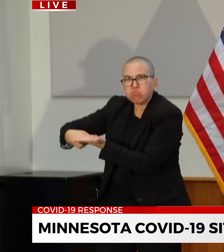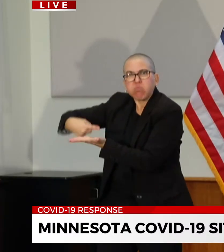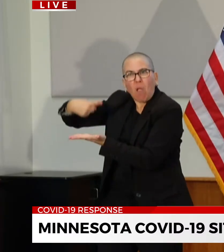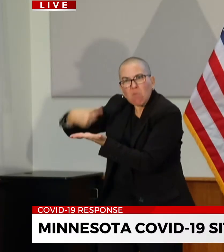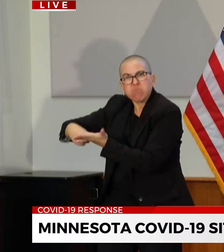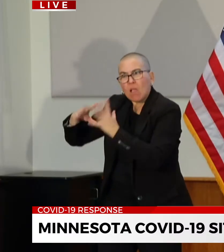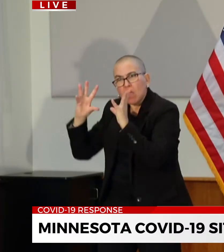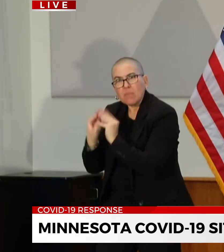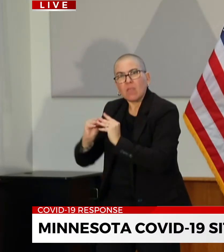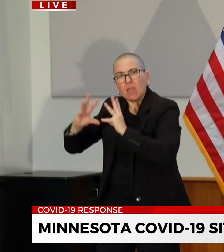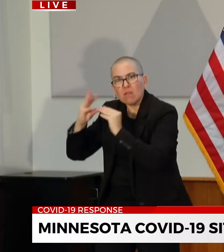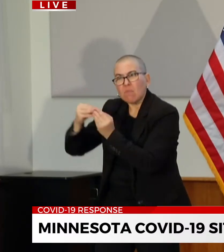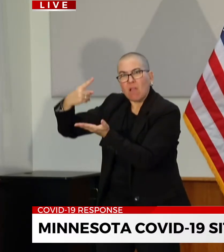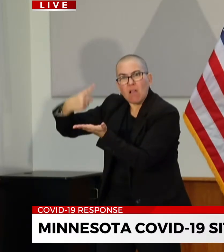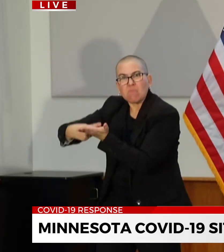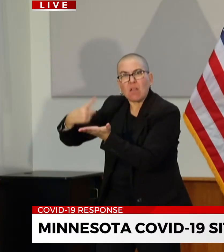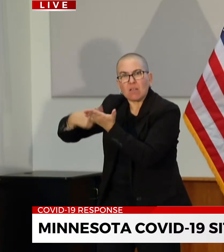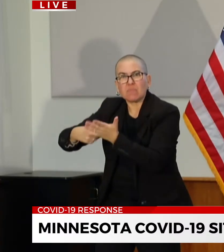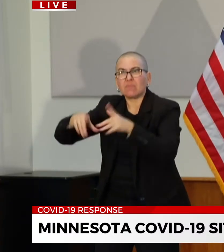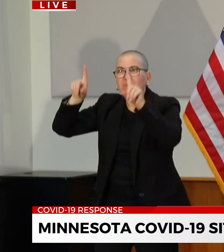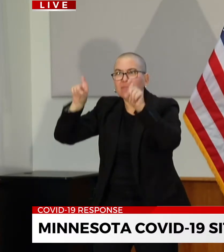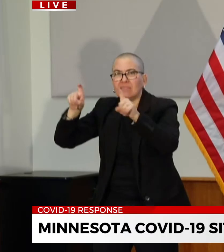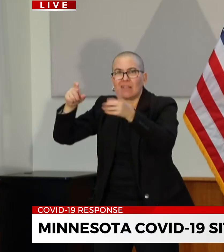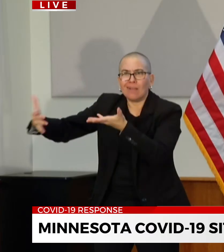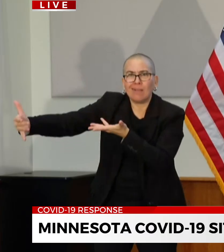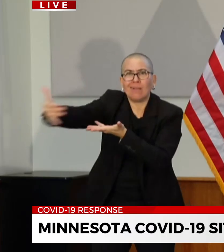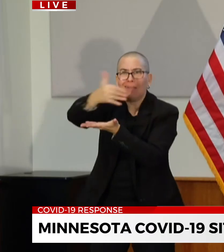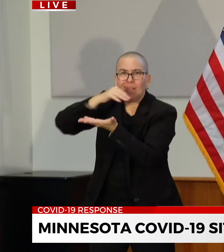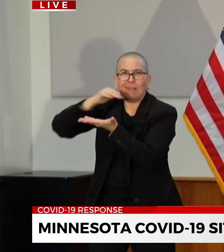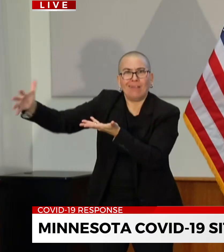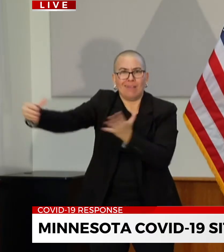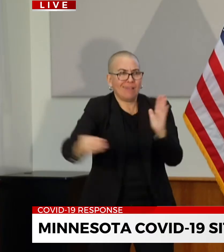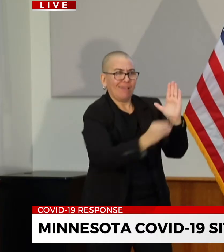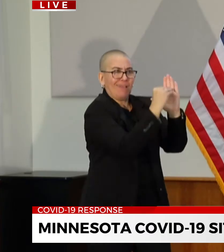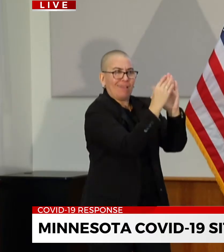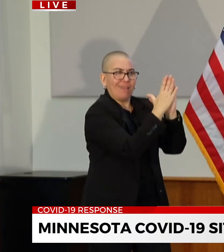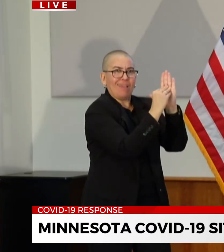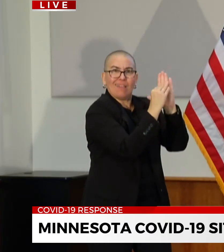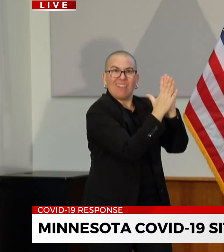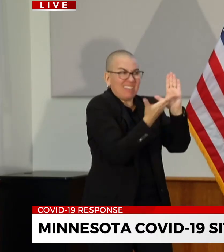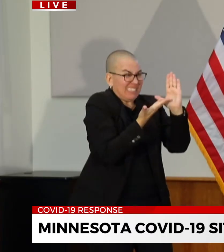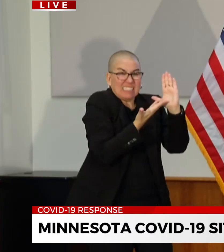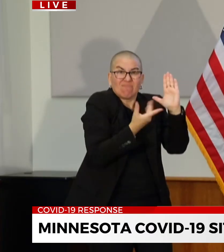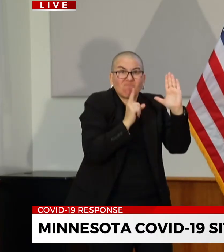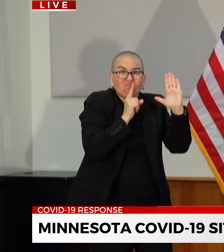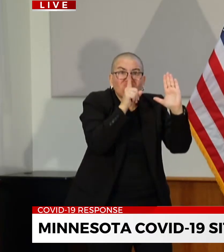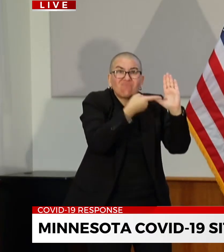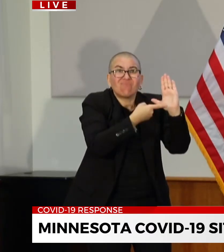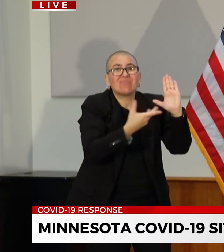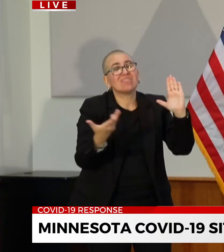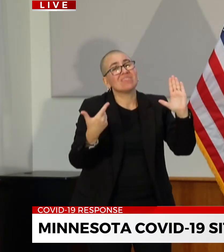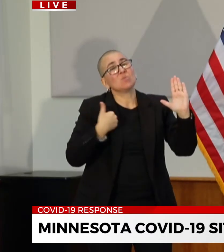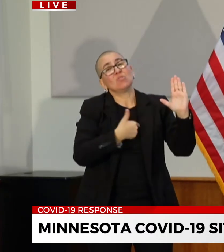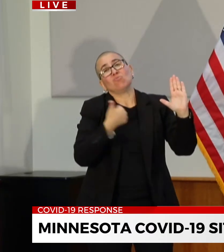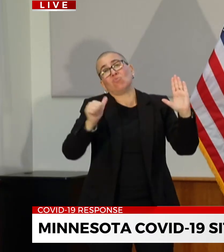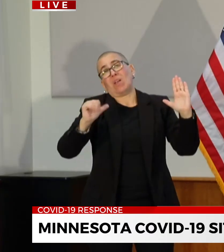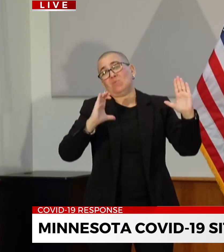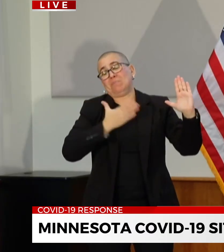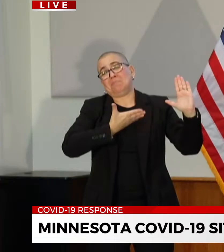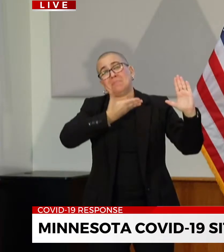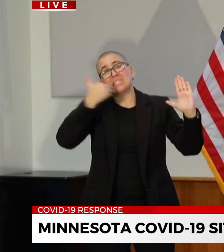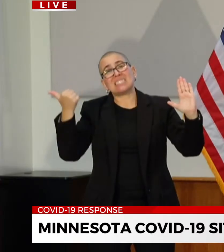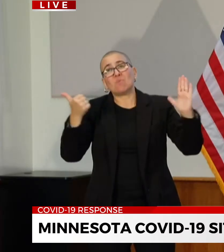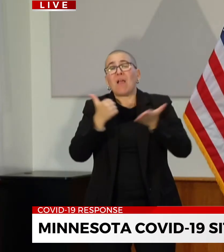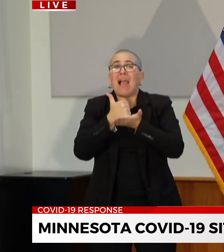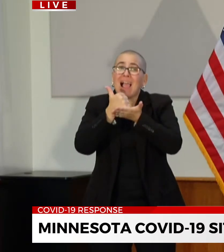should be how we deal with them once they're there. So I do think trying to do the best to get that out, trying to help people be